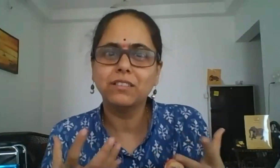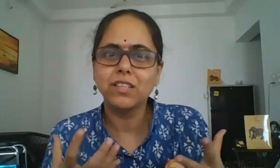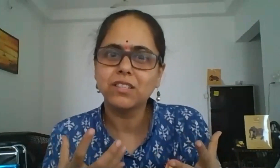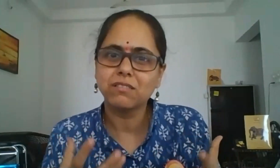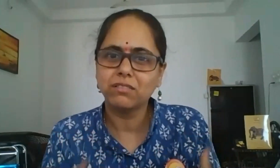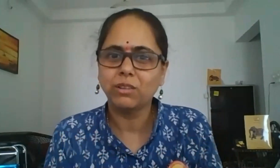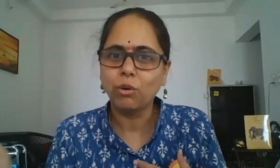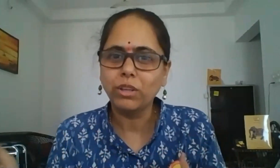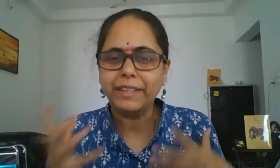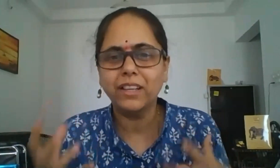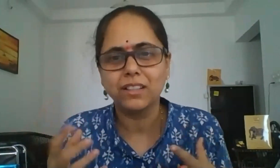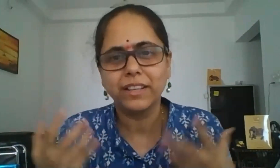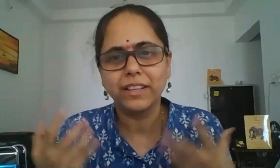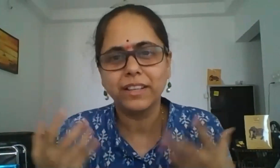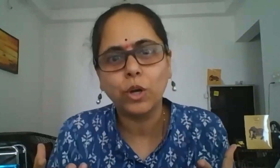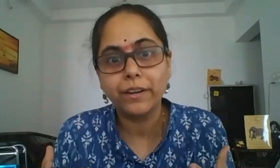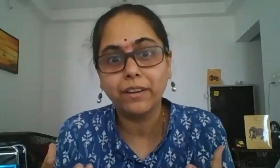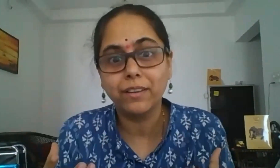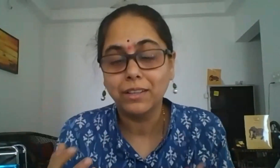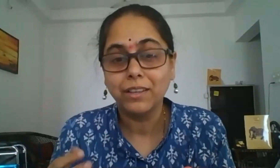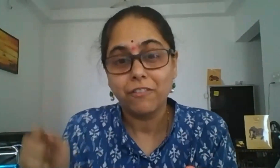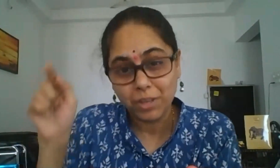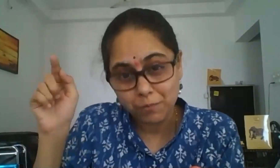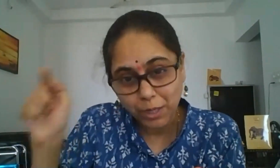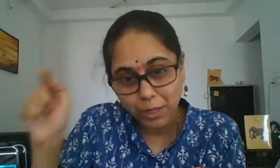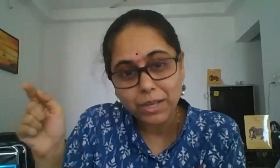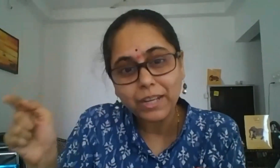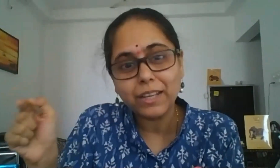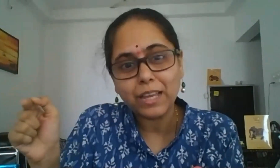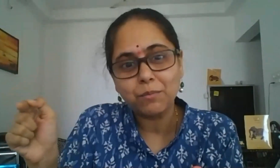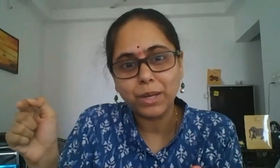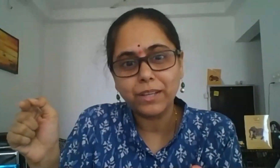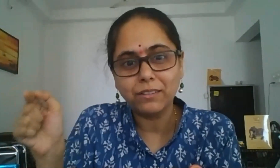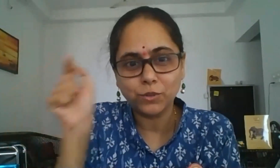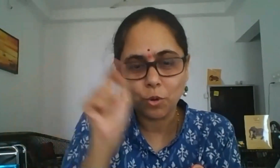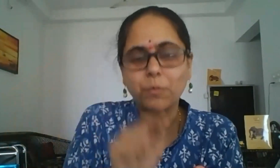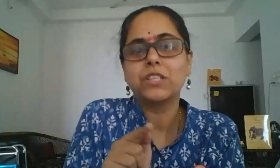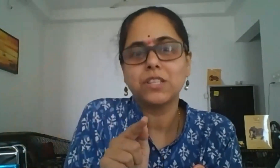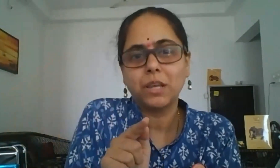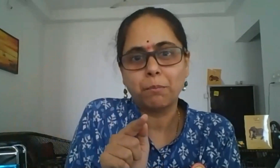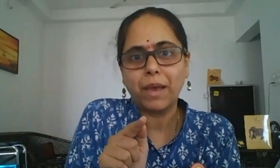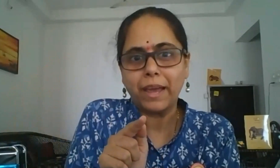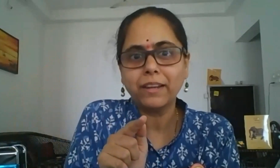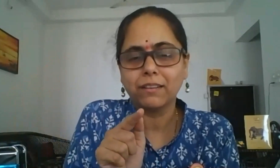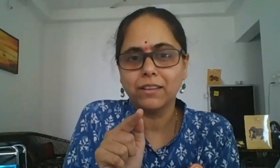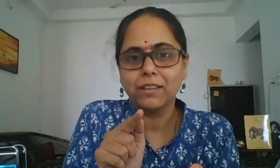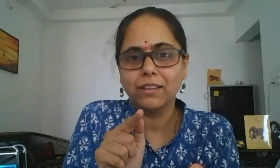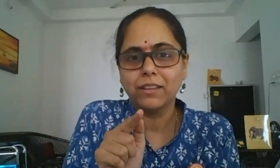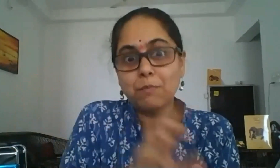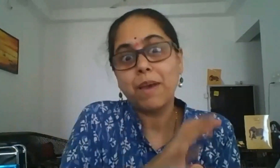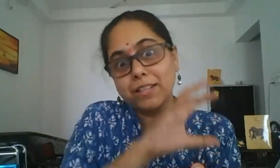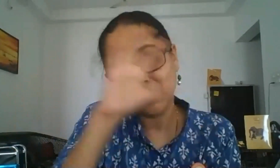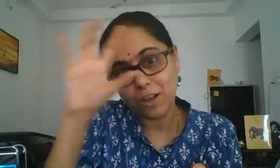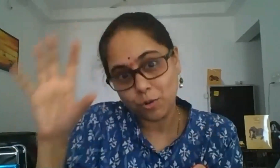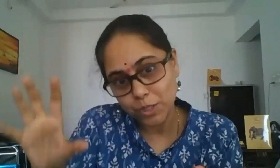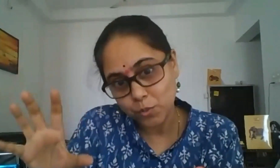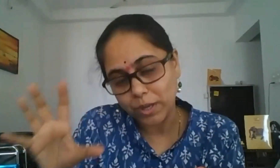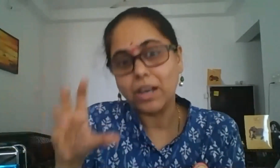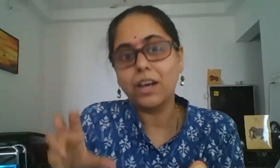this whole year. Can I volunteer? When 1 minute can bring so much impact, imagine how much 1 hour